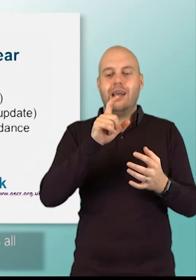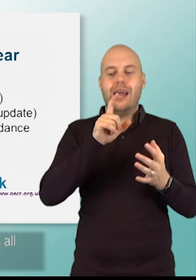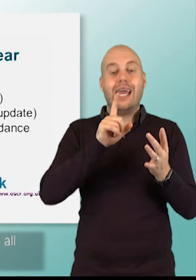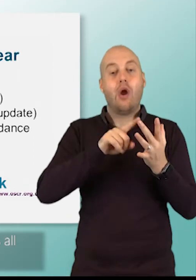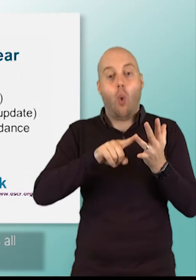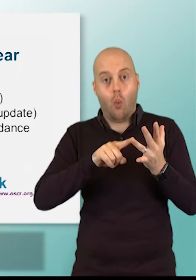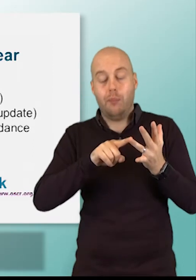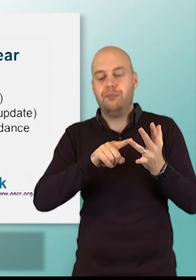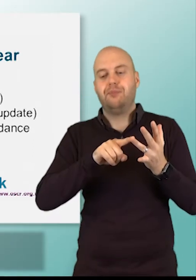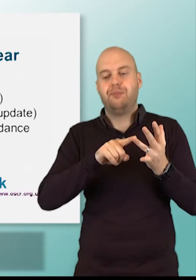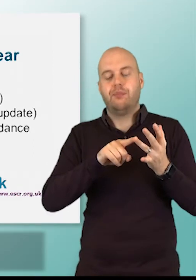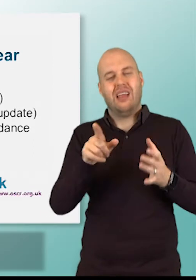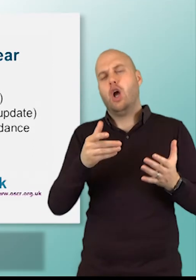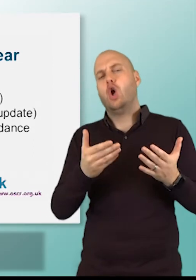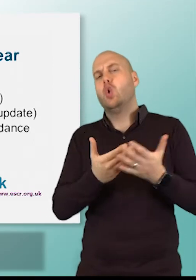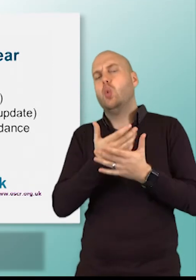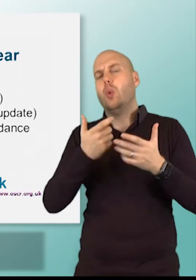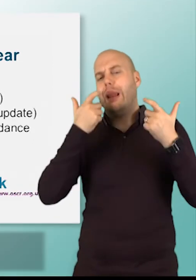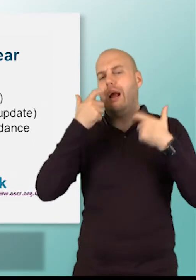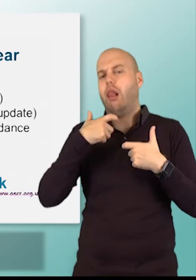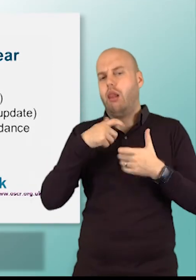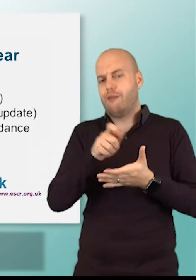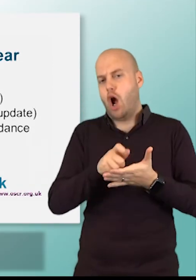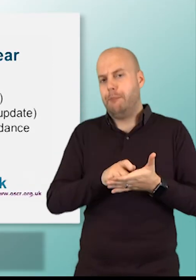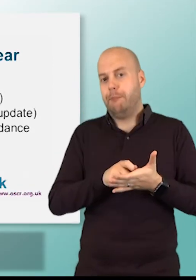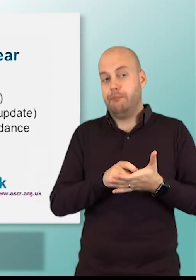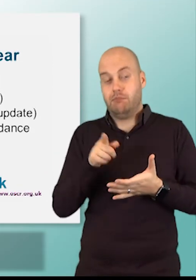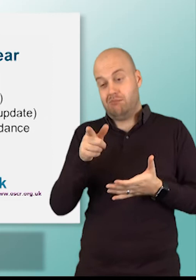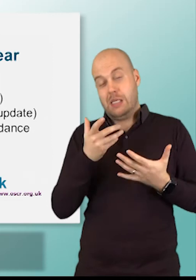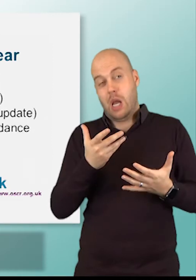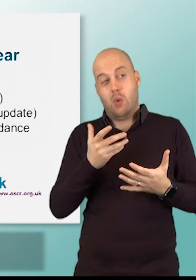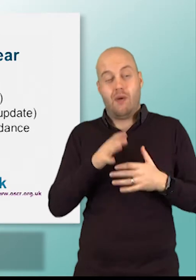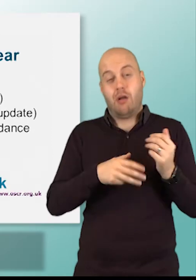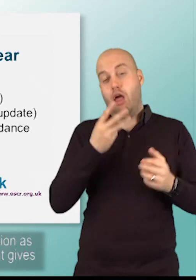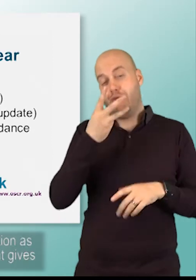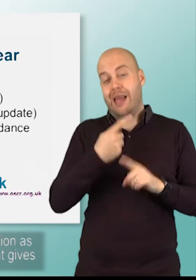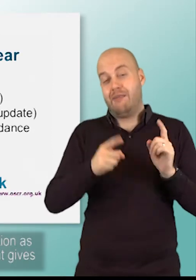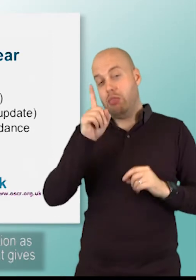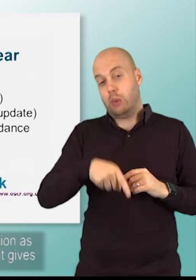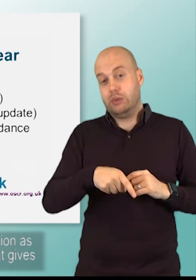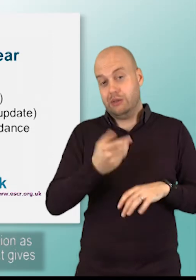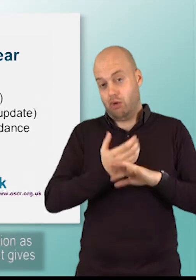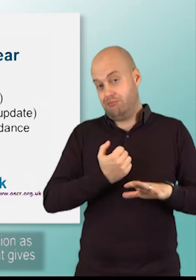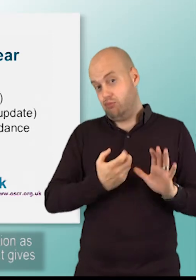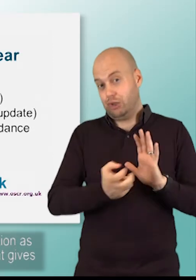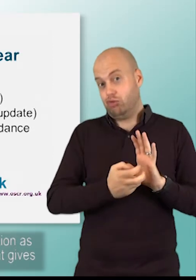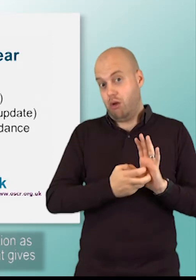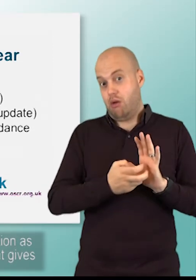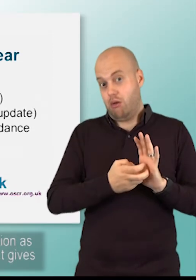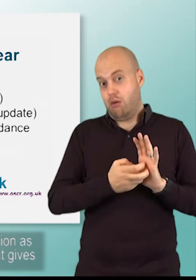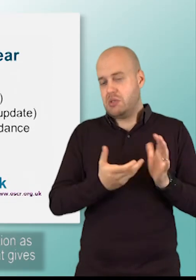legal form. We've got about 3,500 SCIOs now on the charity register. So it's a way of